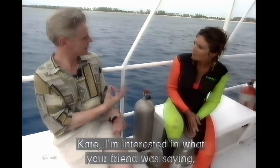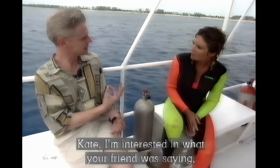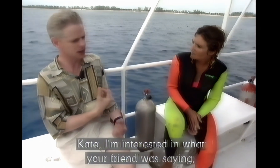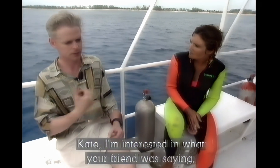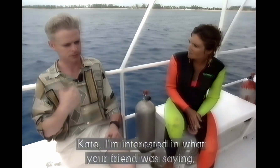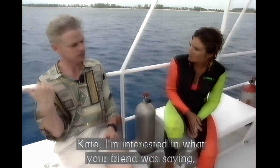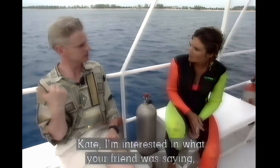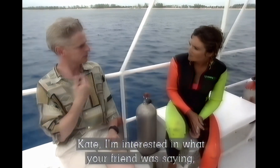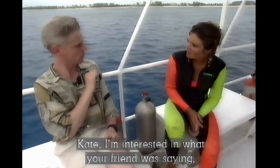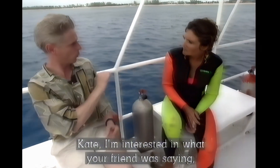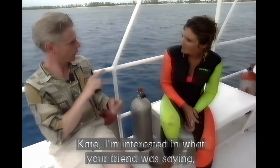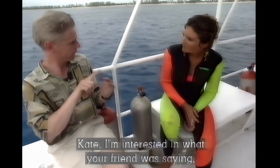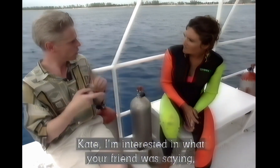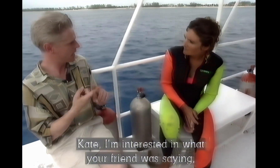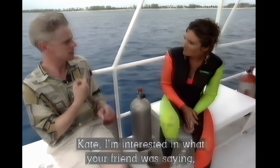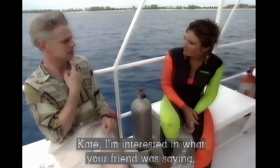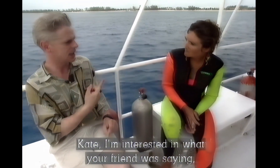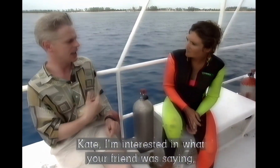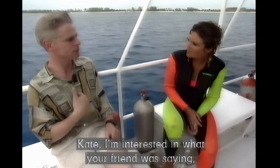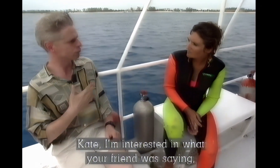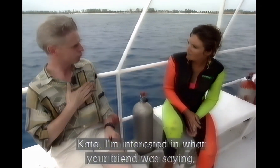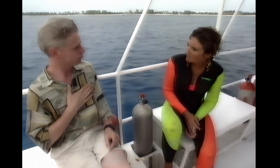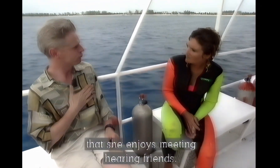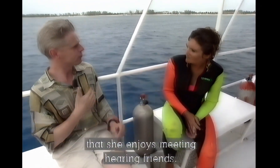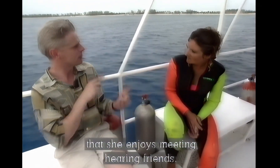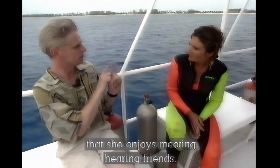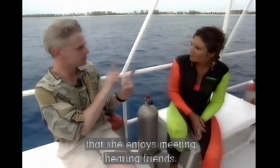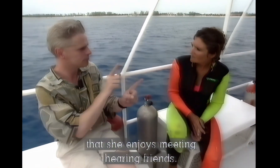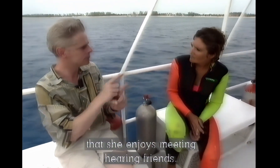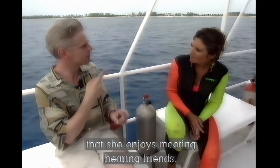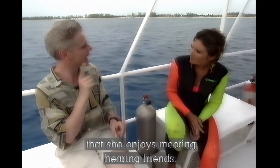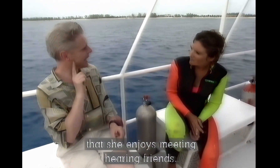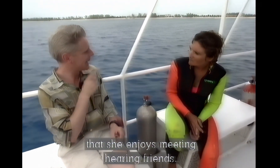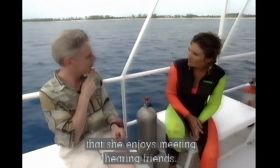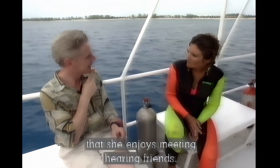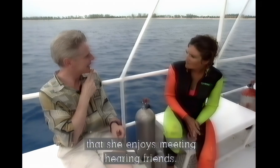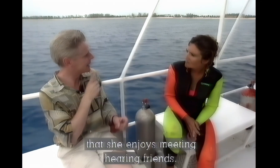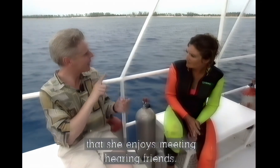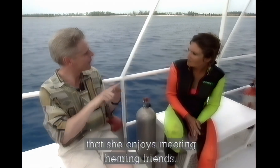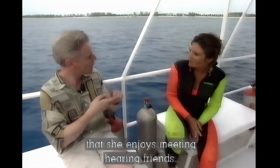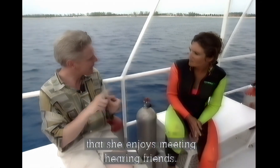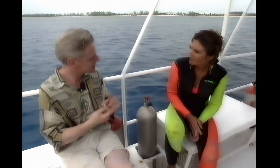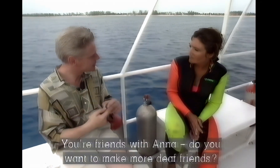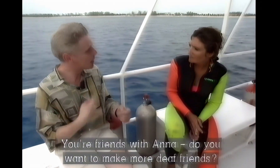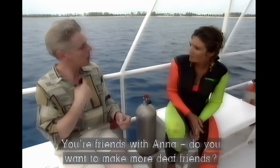Now, Kate, I'm interested in what your friend was saying, that she enjoys meeting hearing friends.